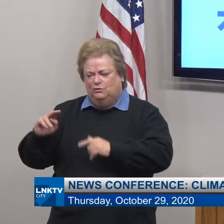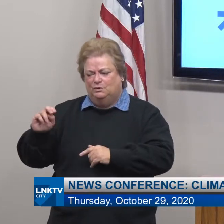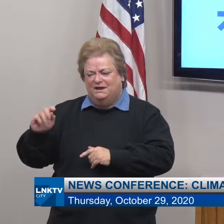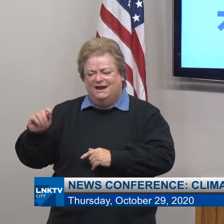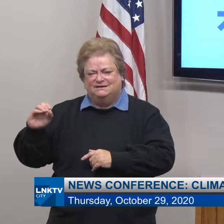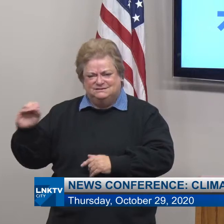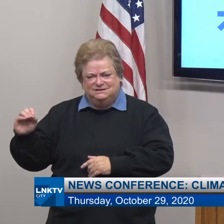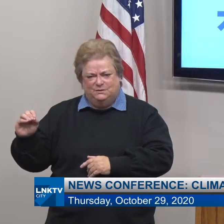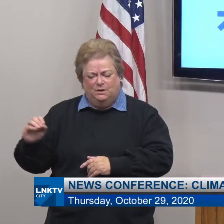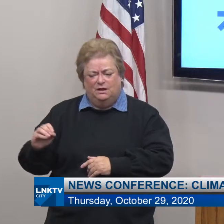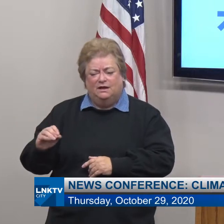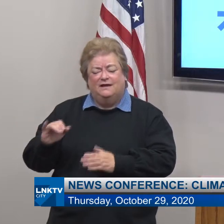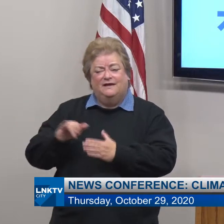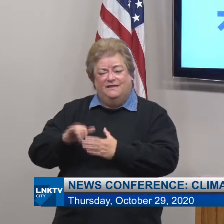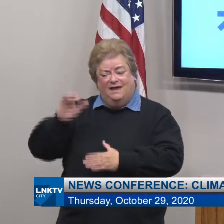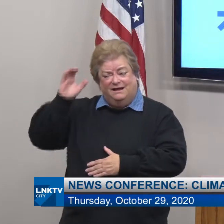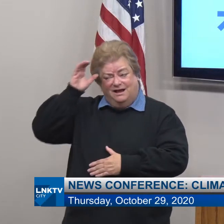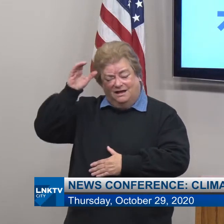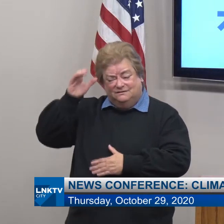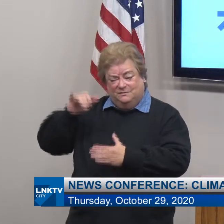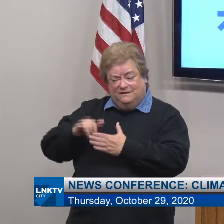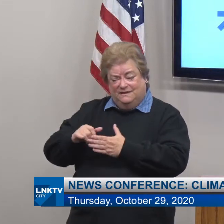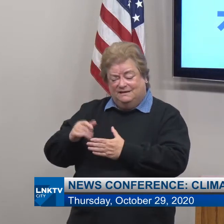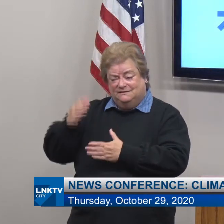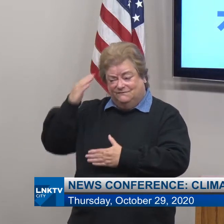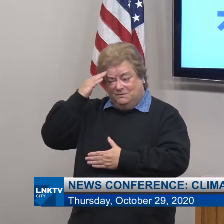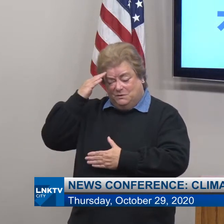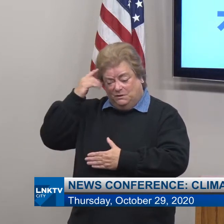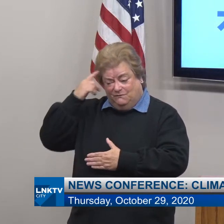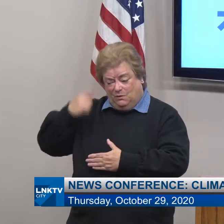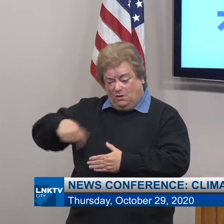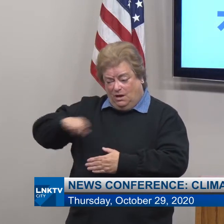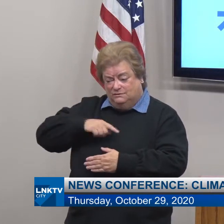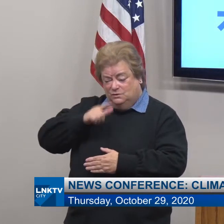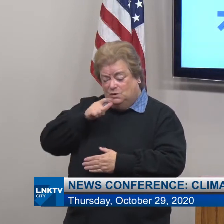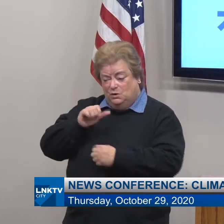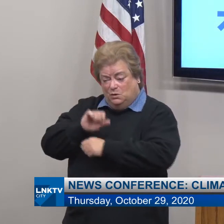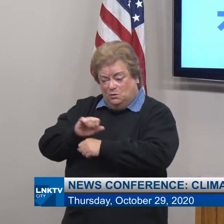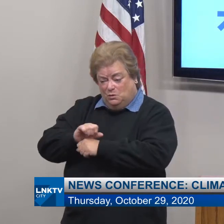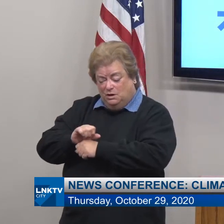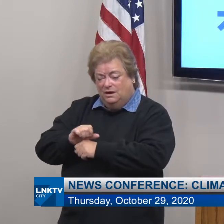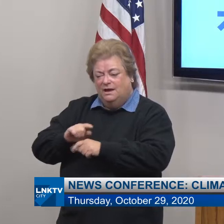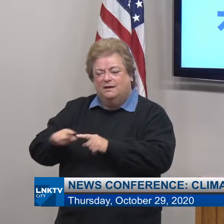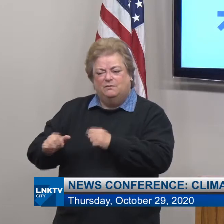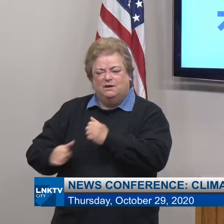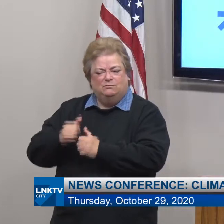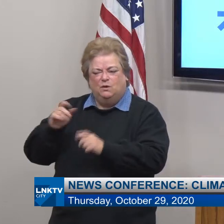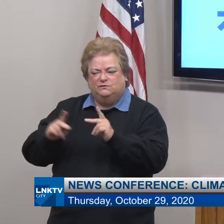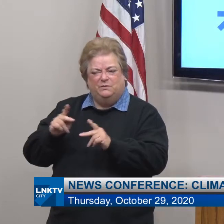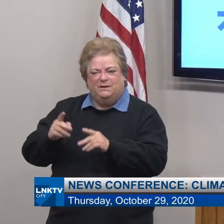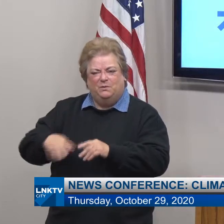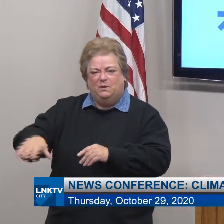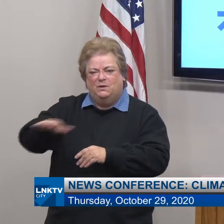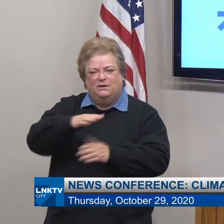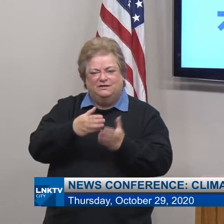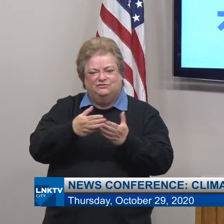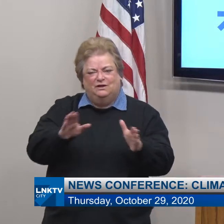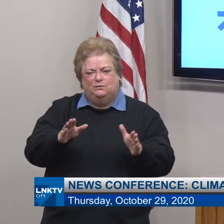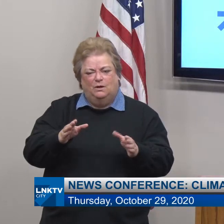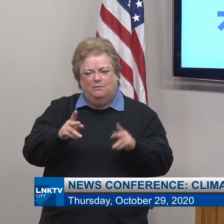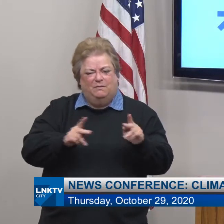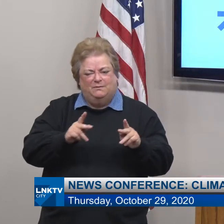that concept, while it's familiar to those of us who are working in this industry, it's not familiar to the majority of the general public. And we felt